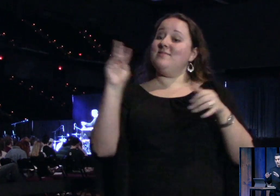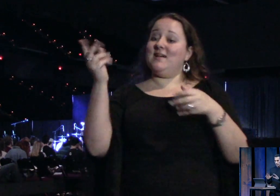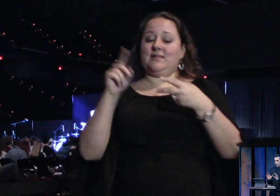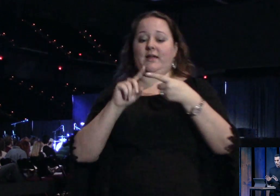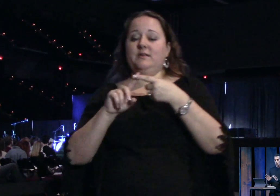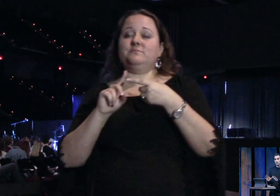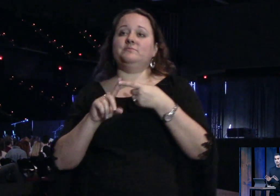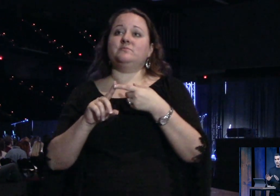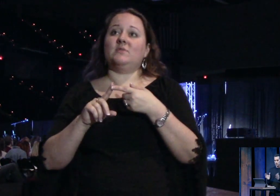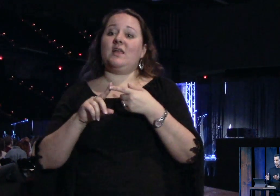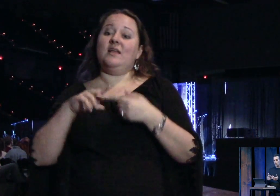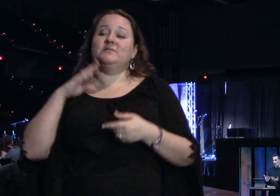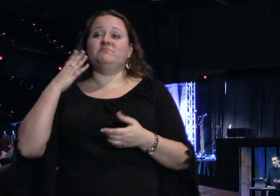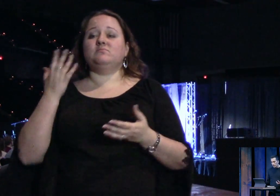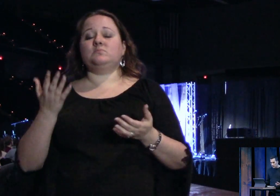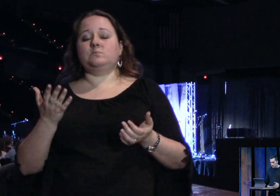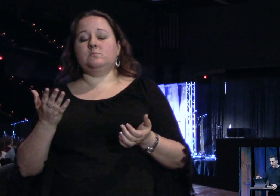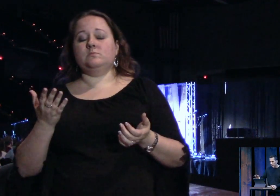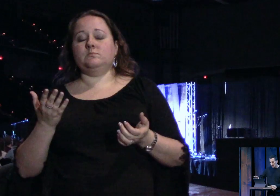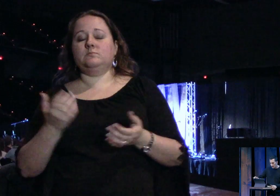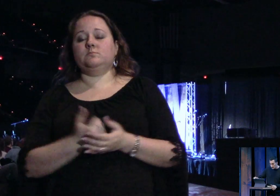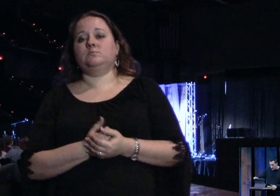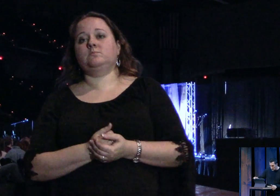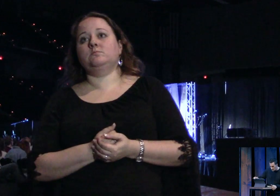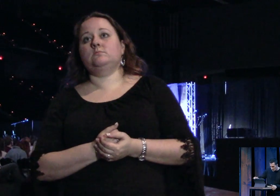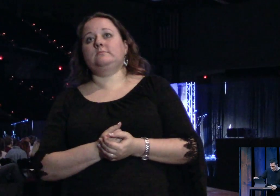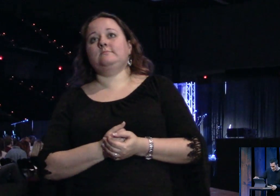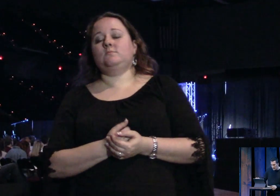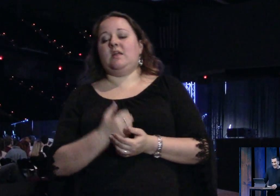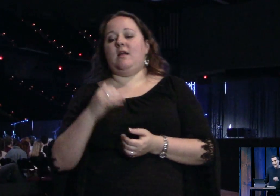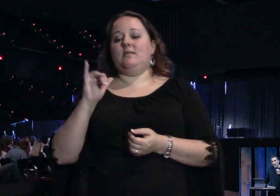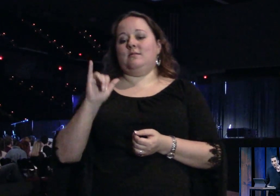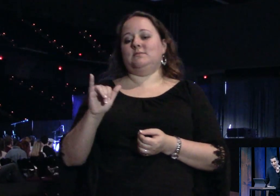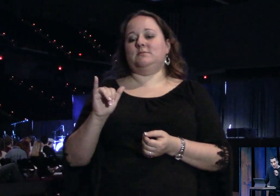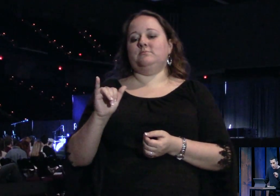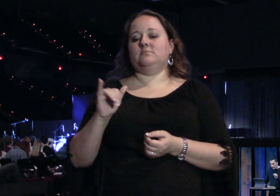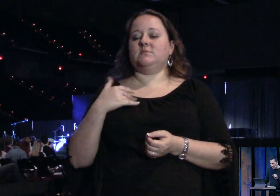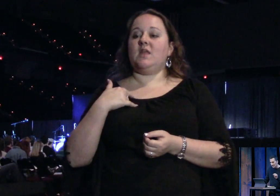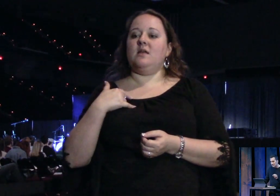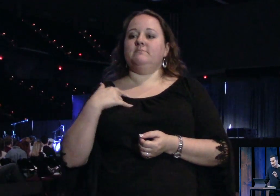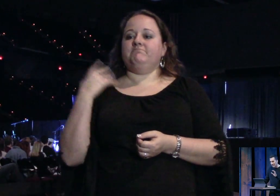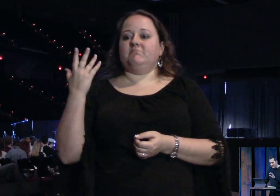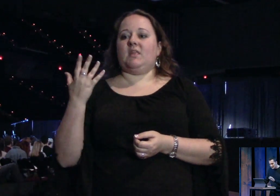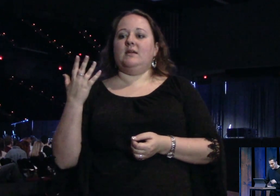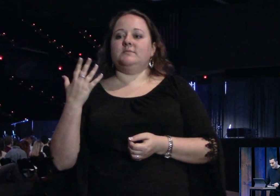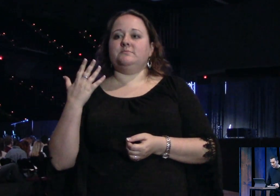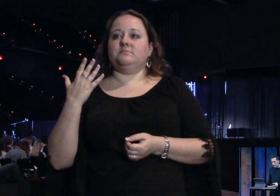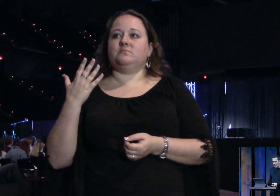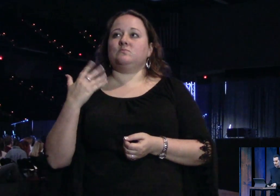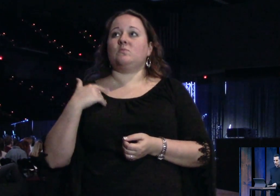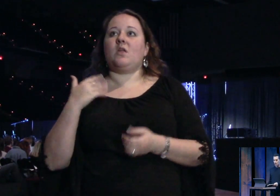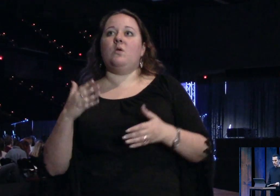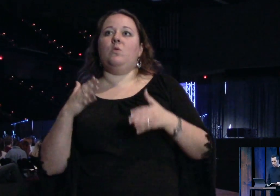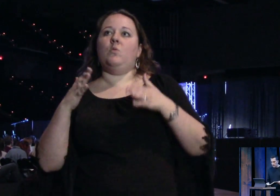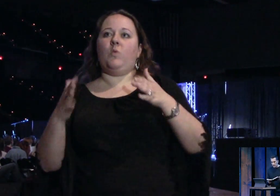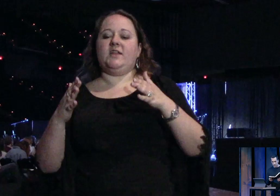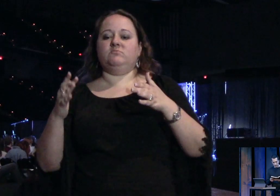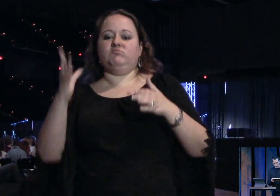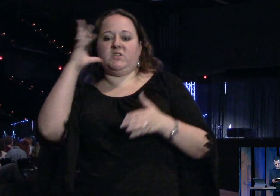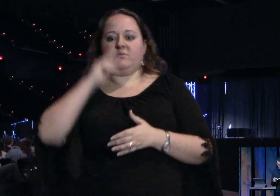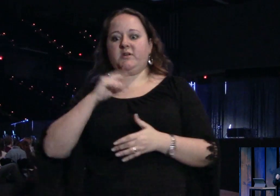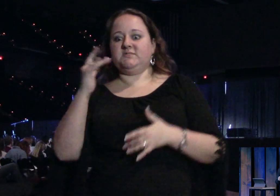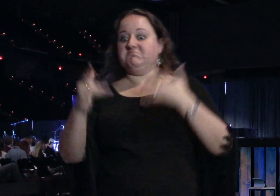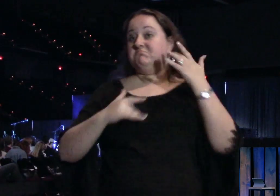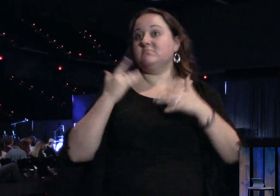that Solomon wants you to see is this: under the sun, innovation is anticlimactic. Look at what he says